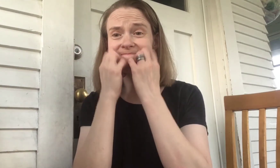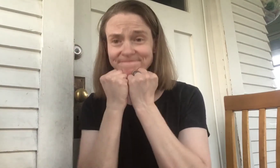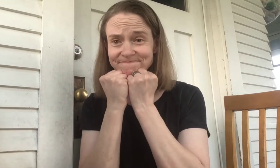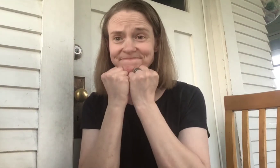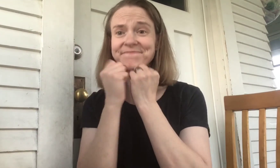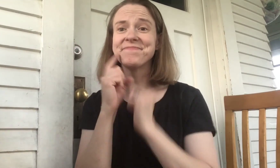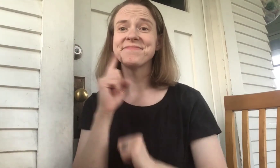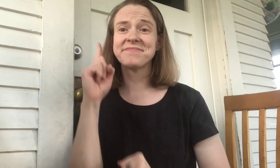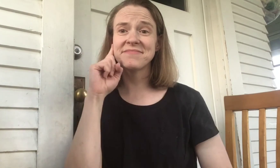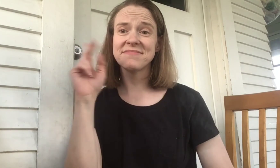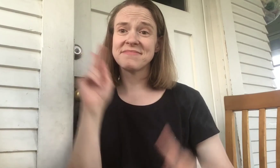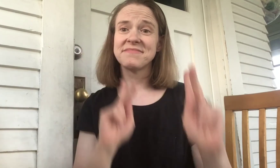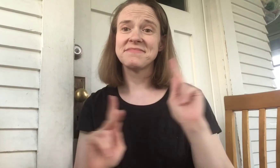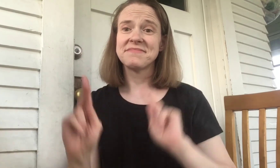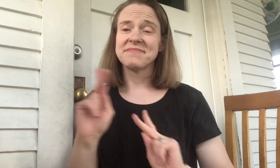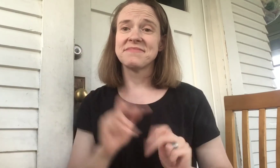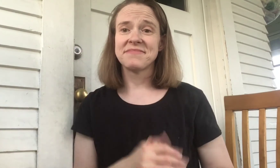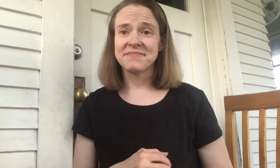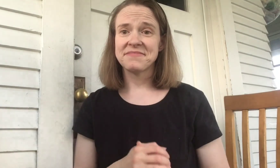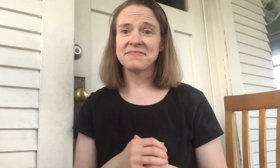God cherishes deaf people.